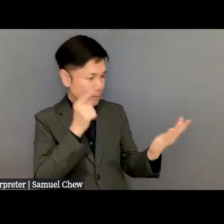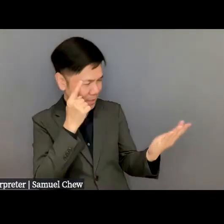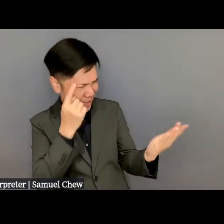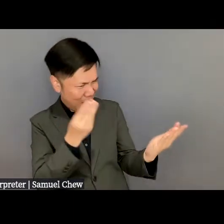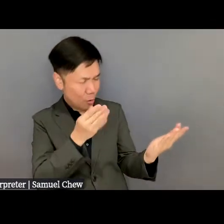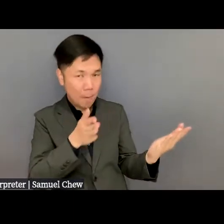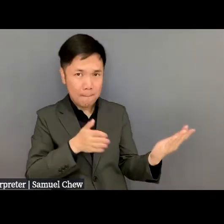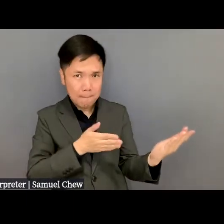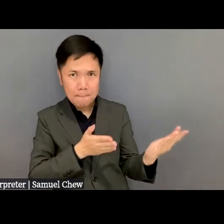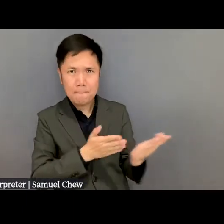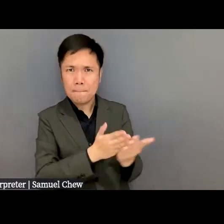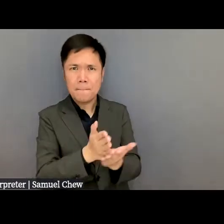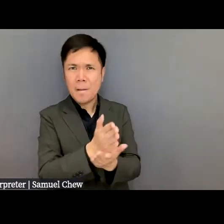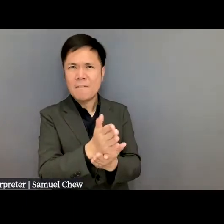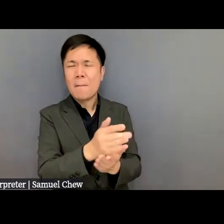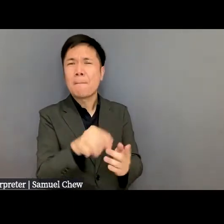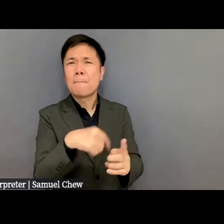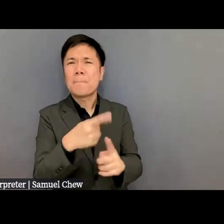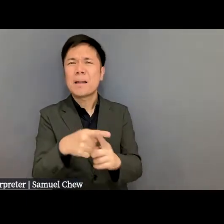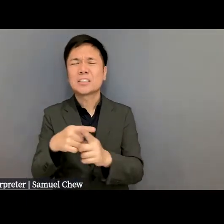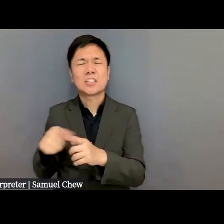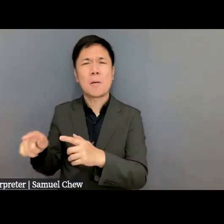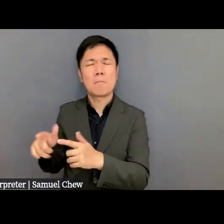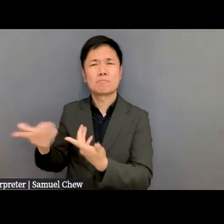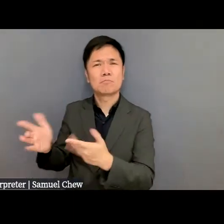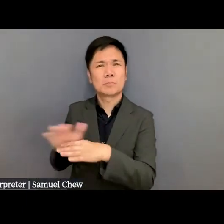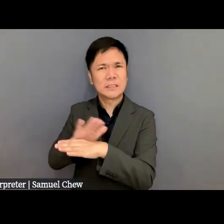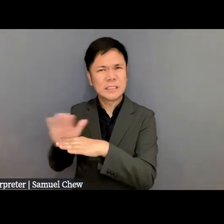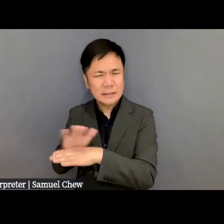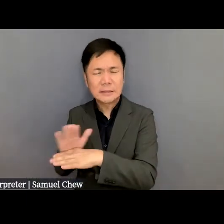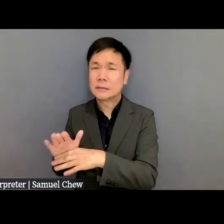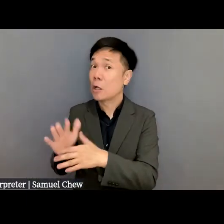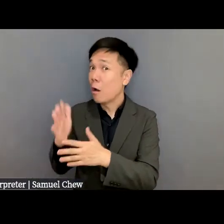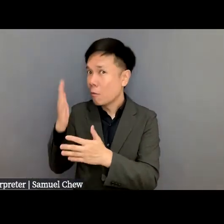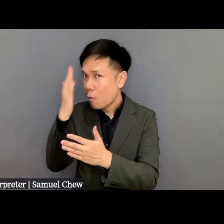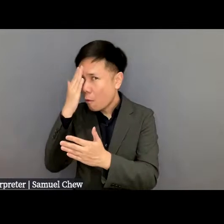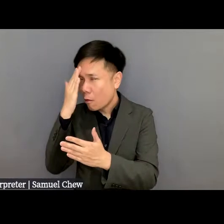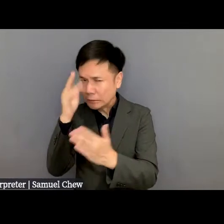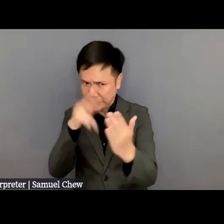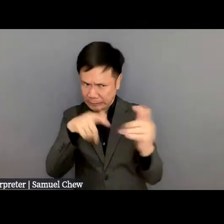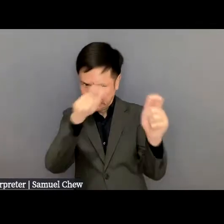the private sector. And also it will be where